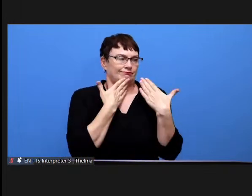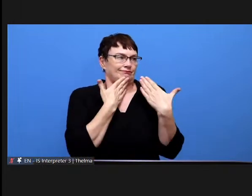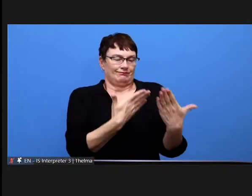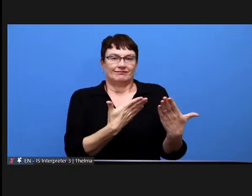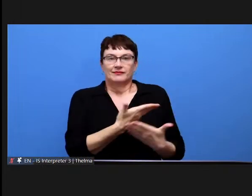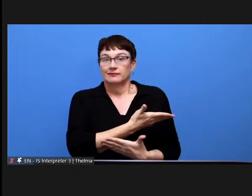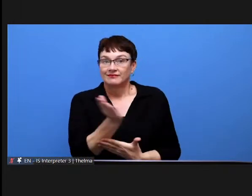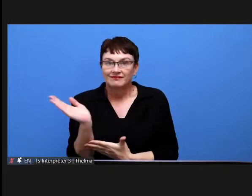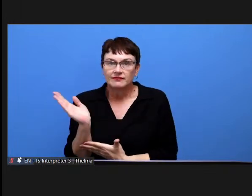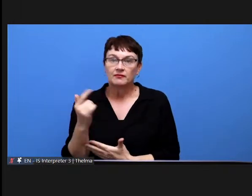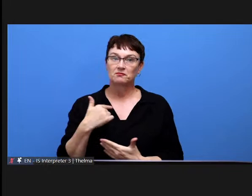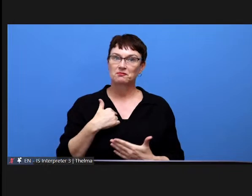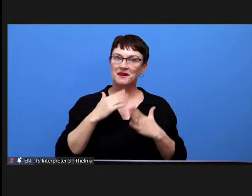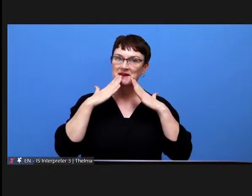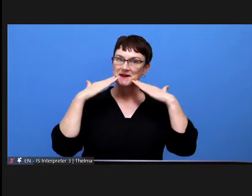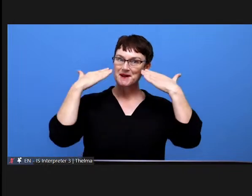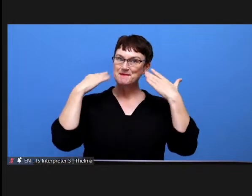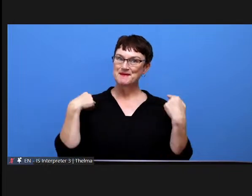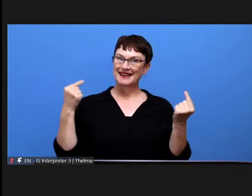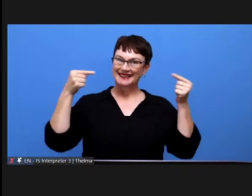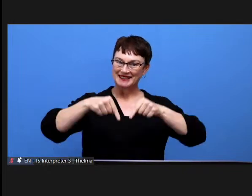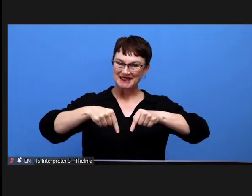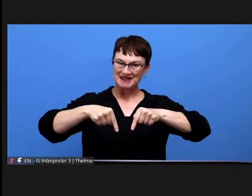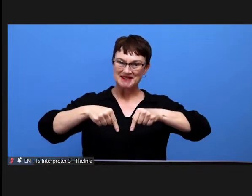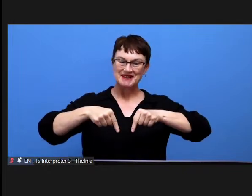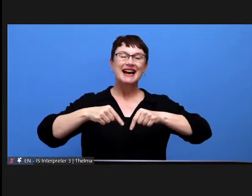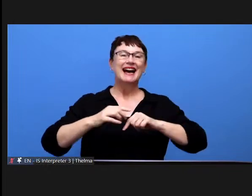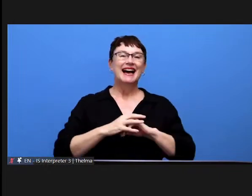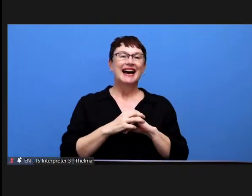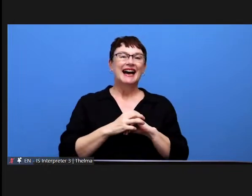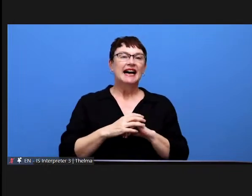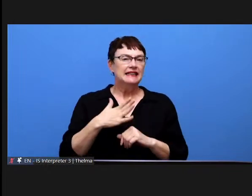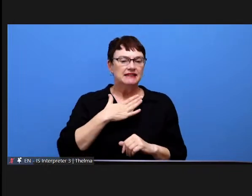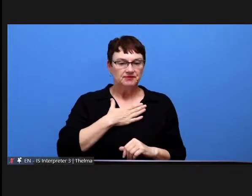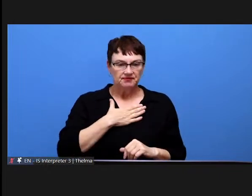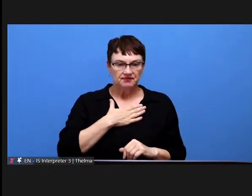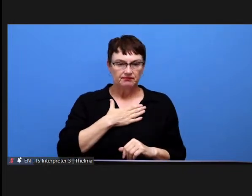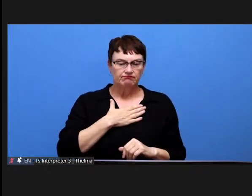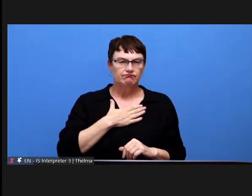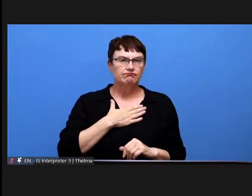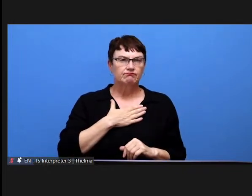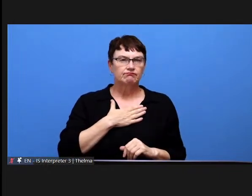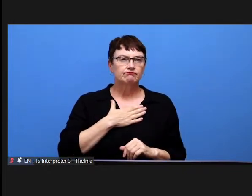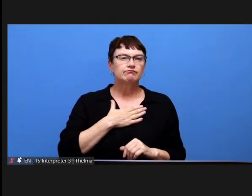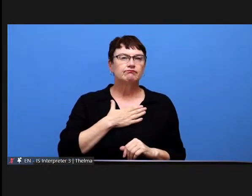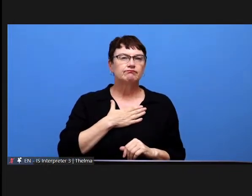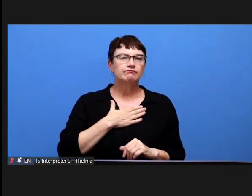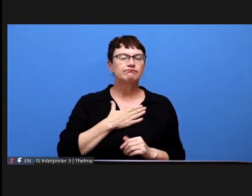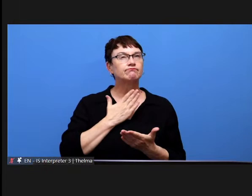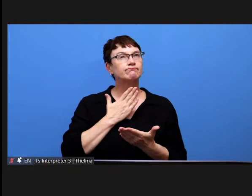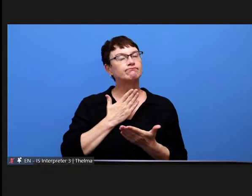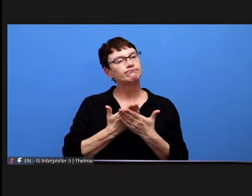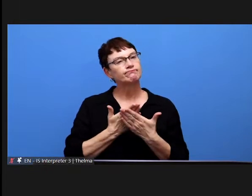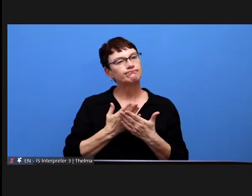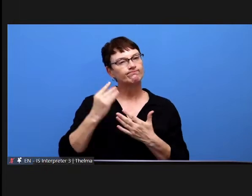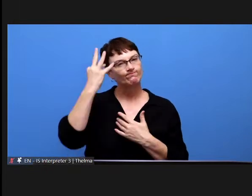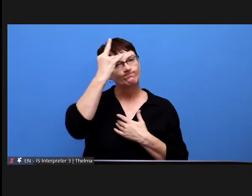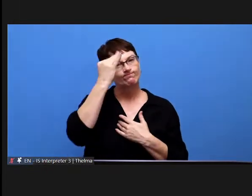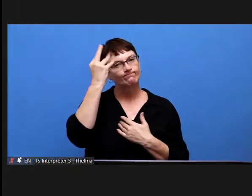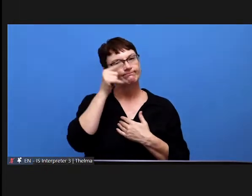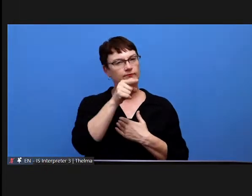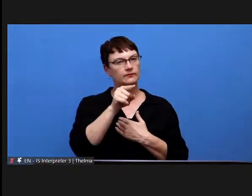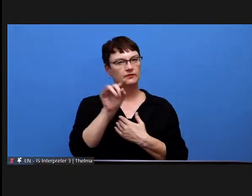process, and we've been able to see how this process has improved, especially the data collection and